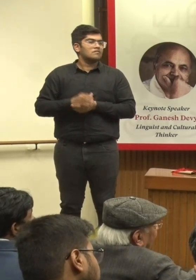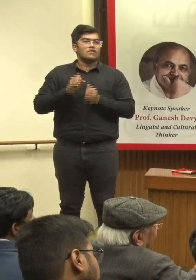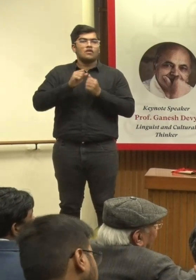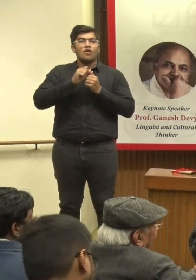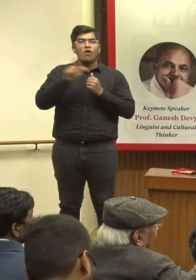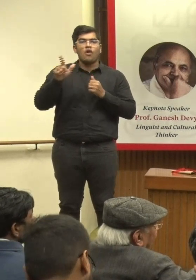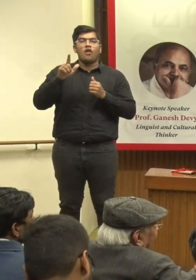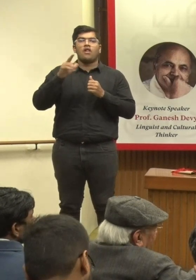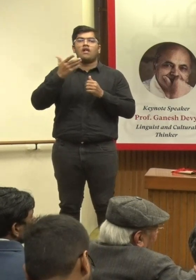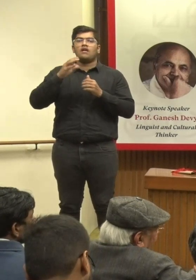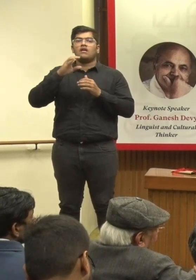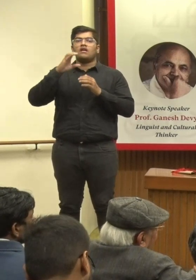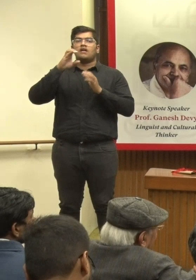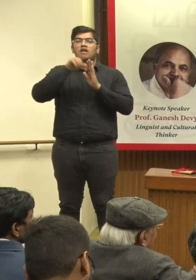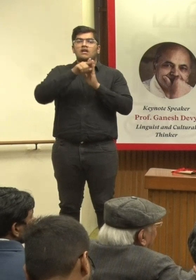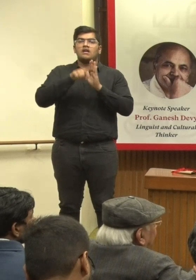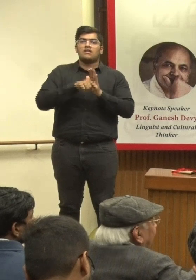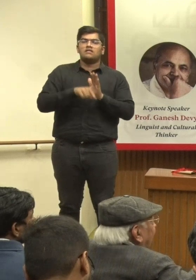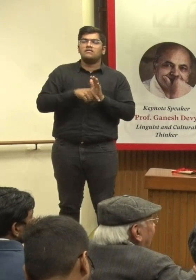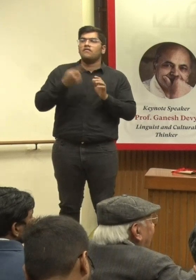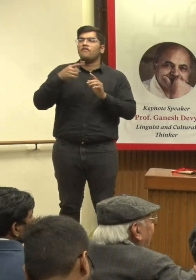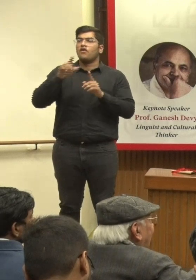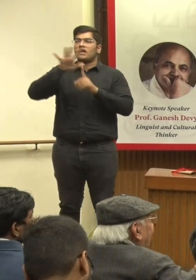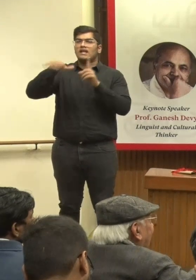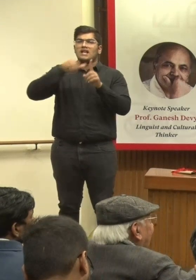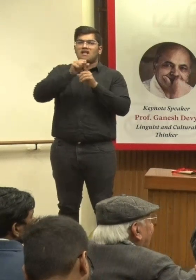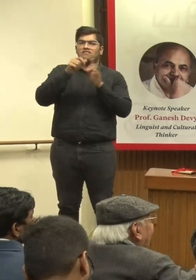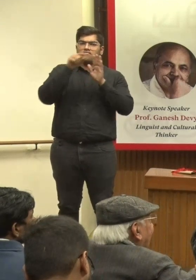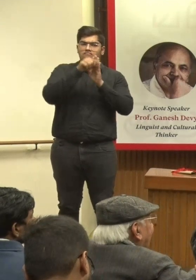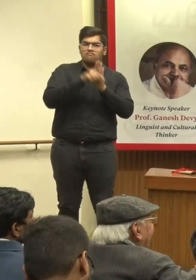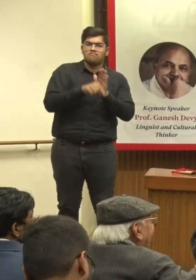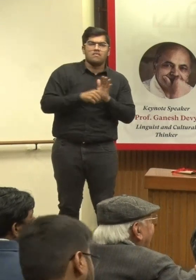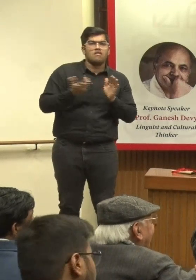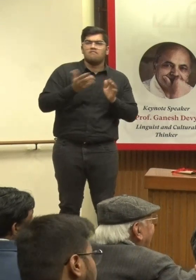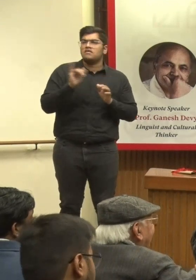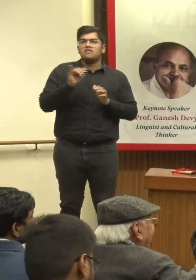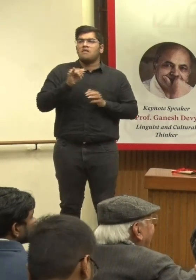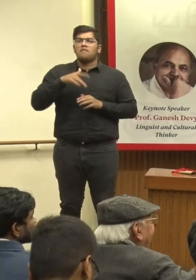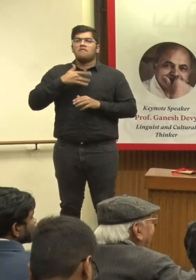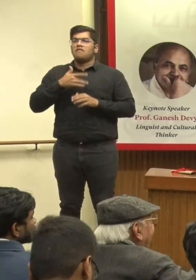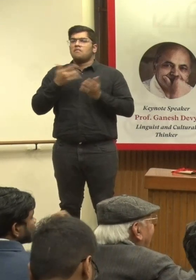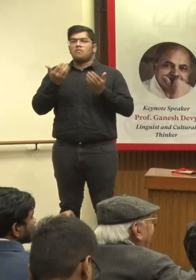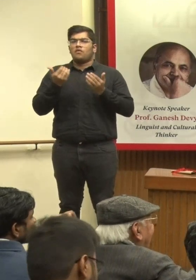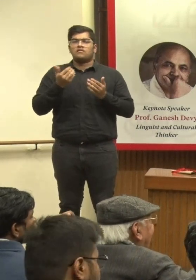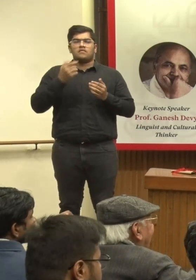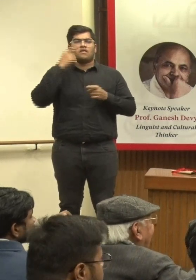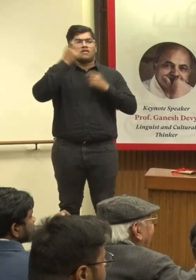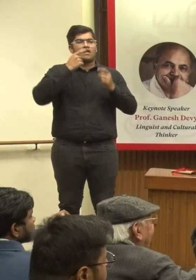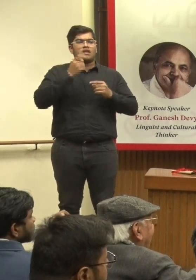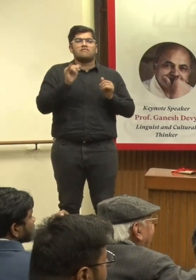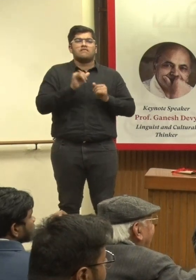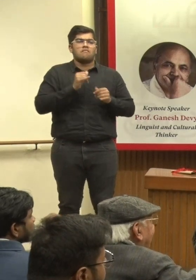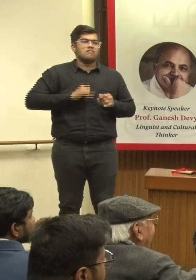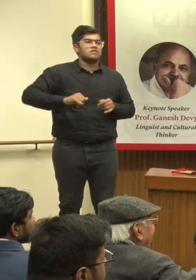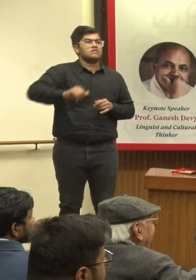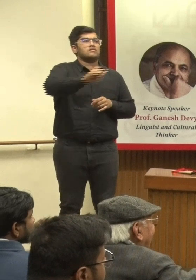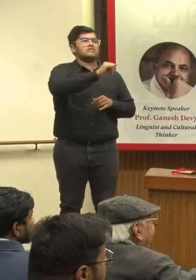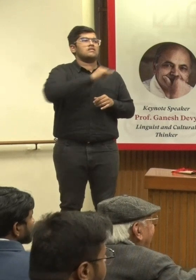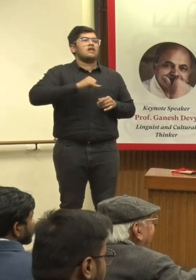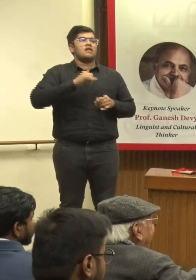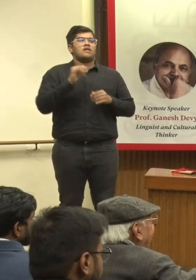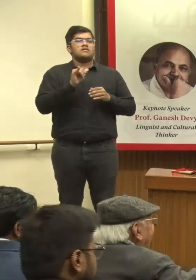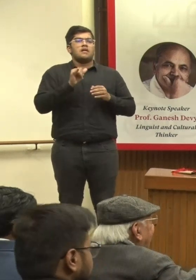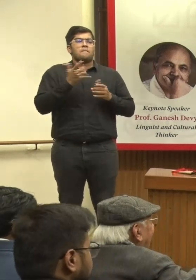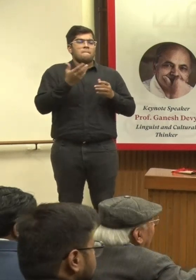cultural traits also actually would have allowed us to think of us and them as an